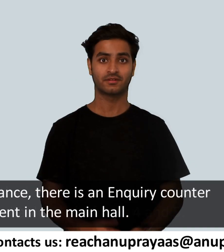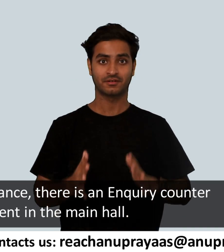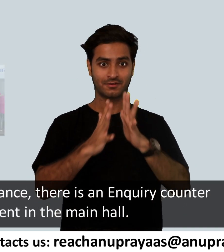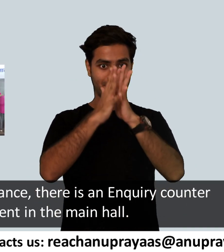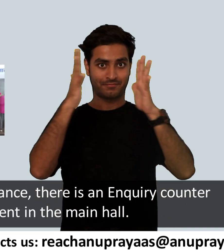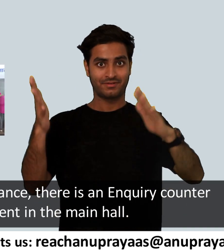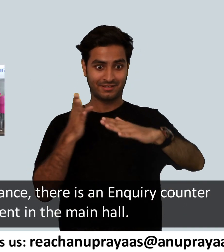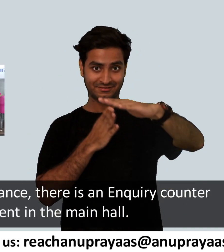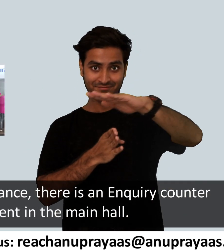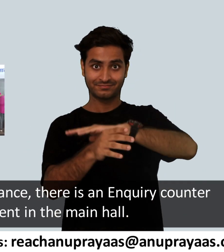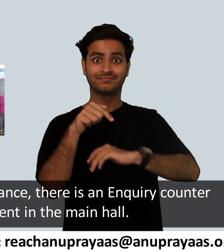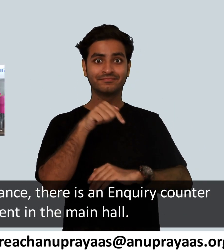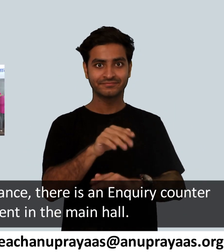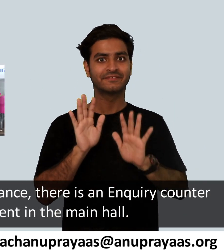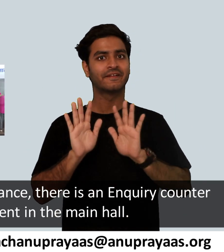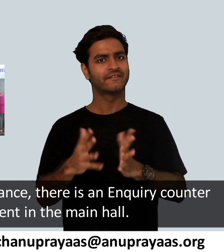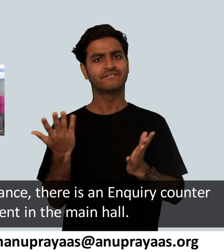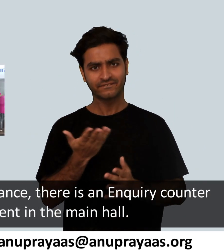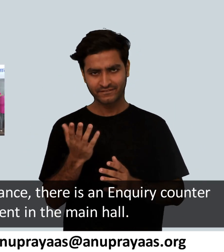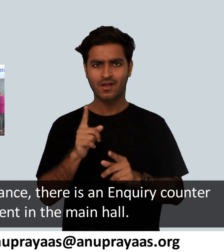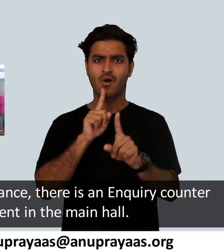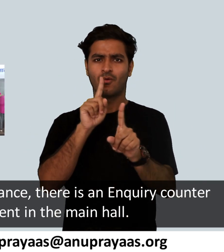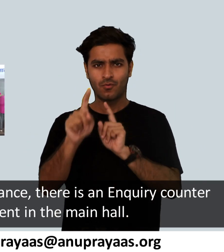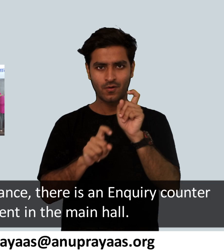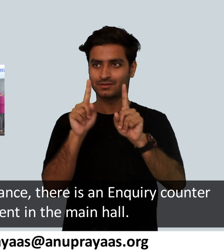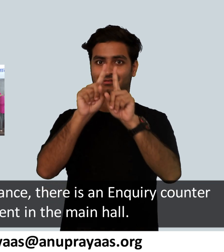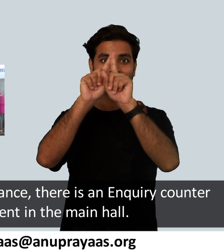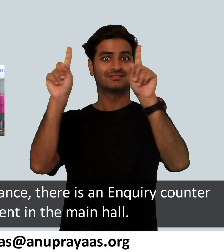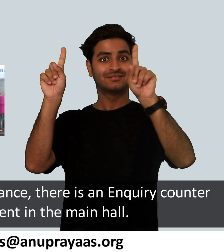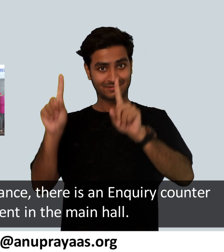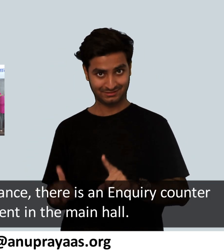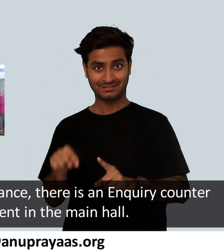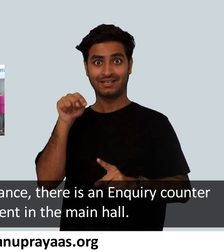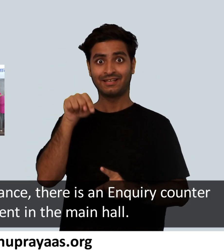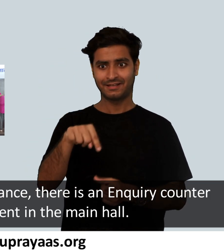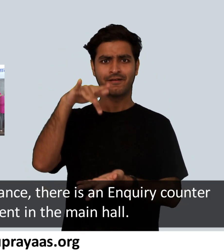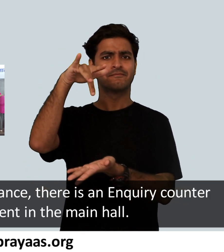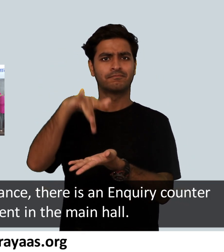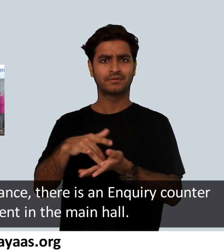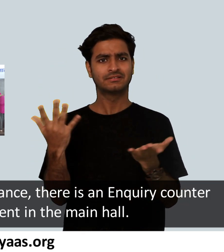At the main entrance, there is an enquiry counter present in the main hall.